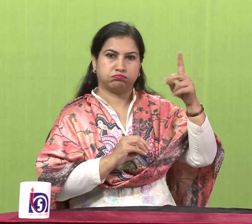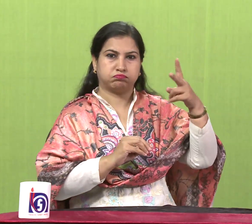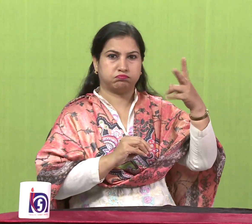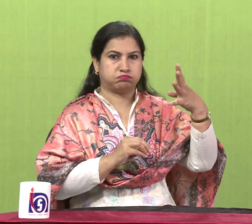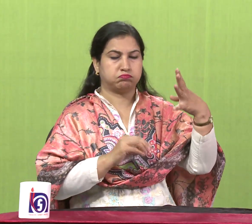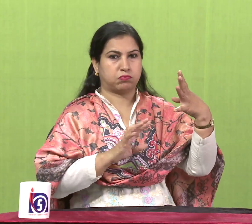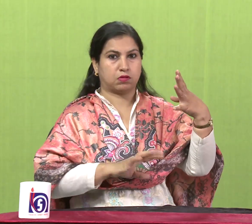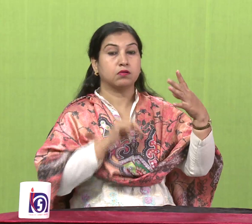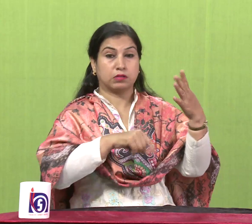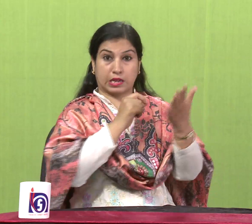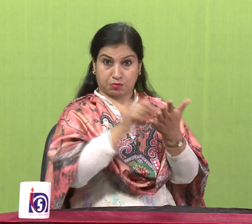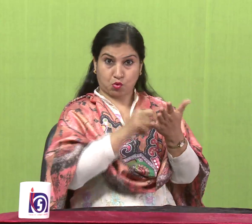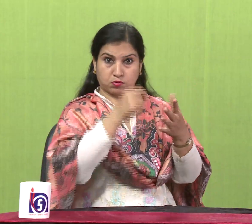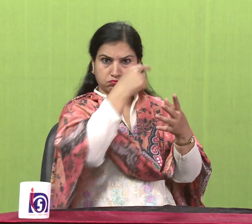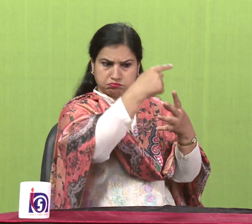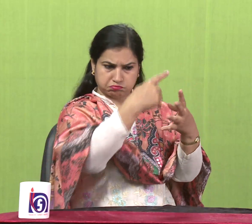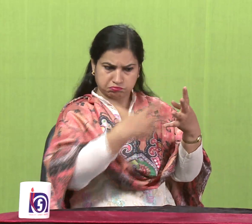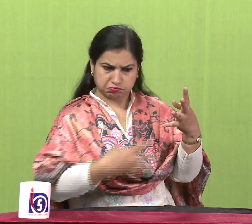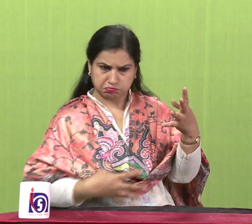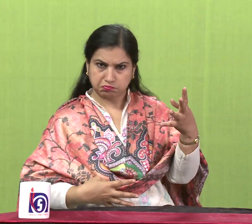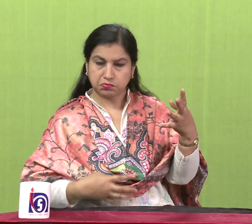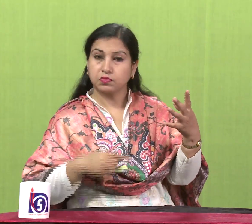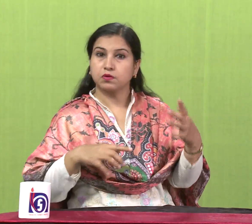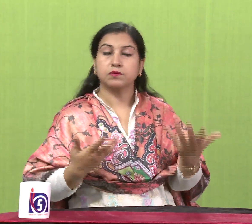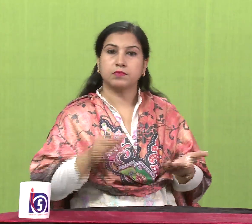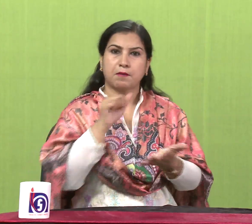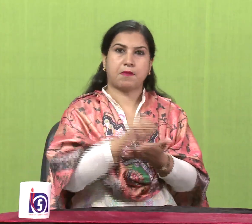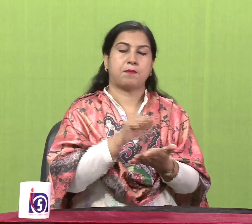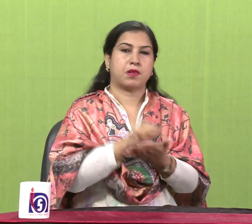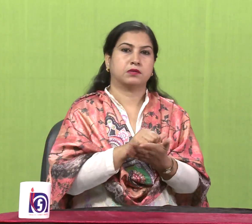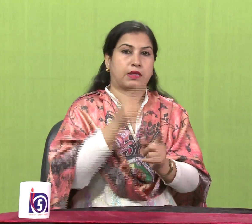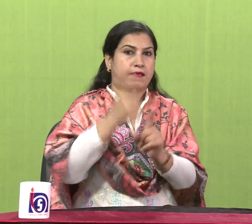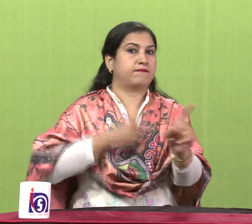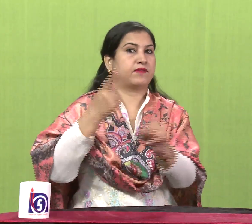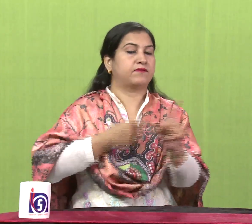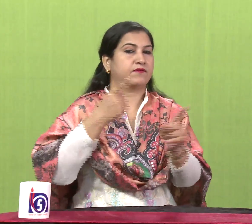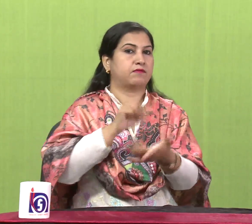This report is published every year.